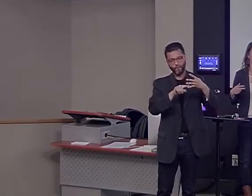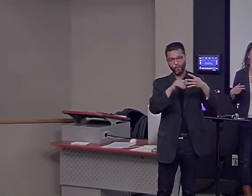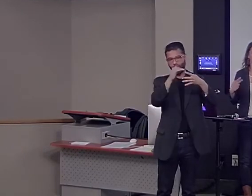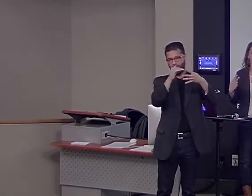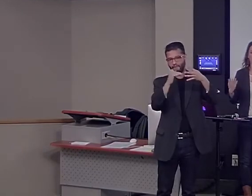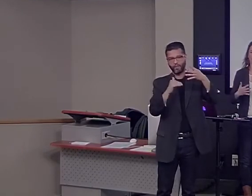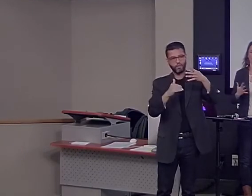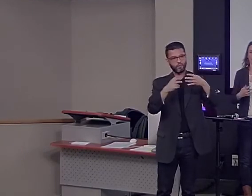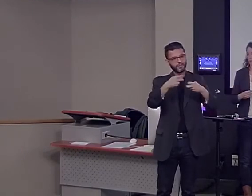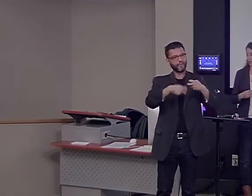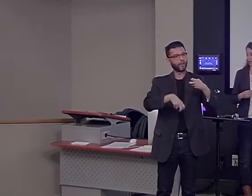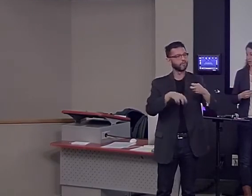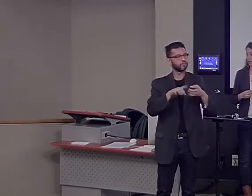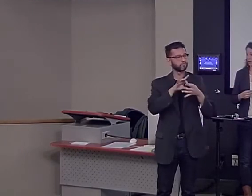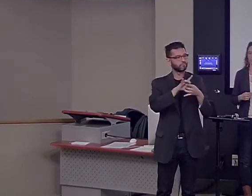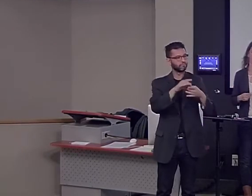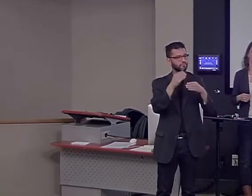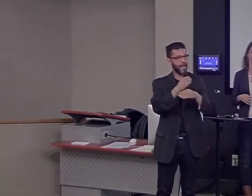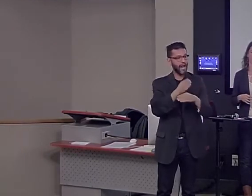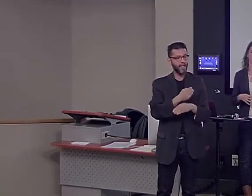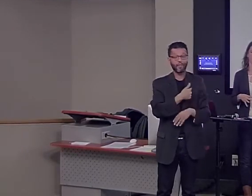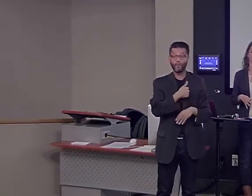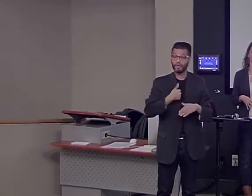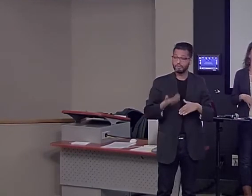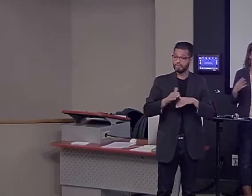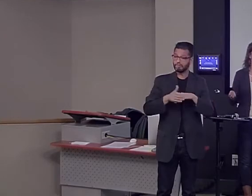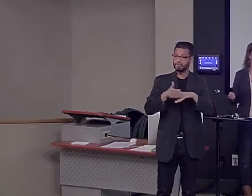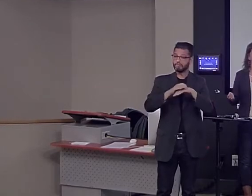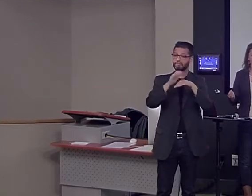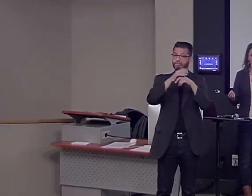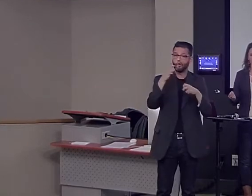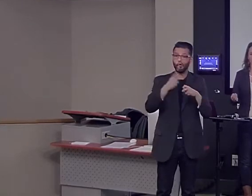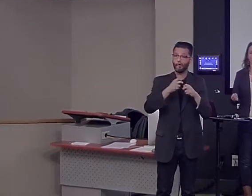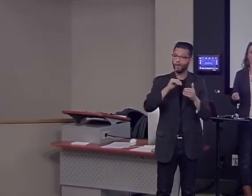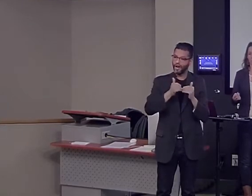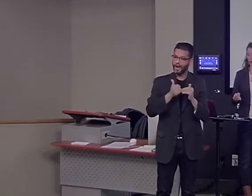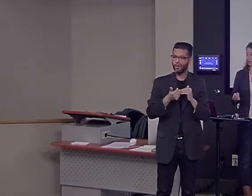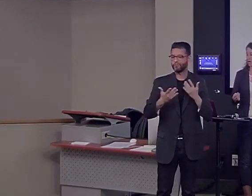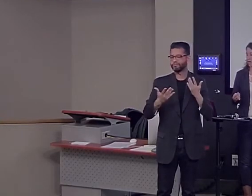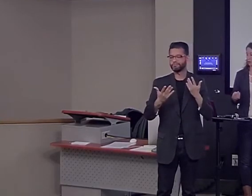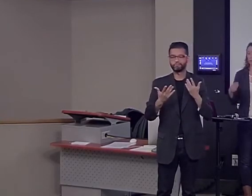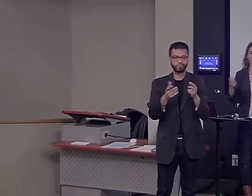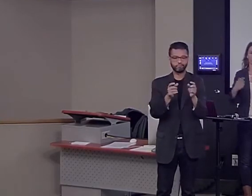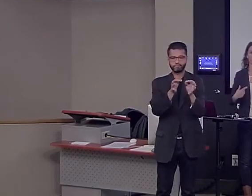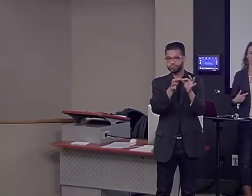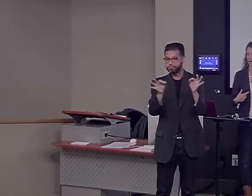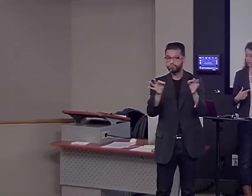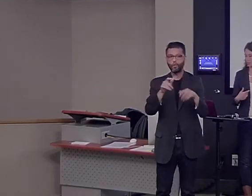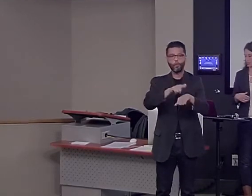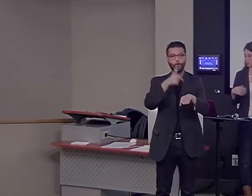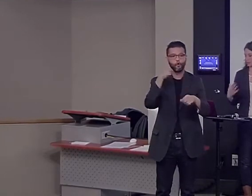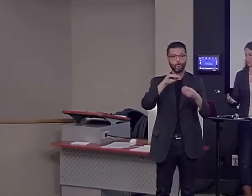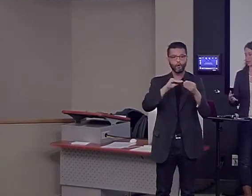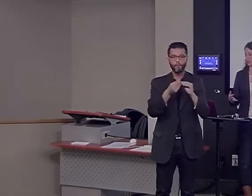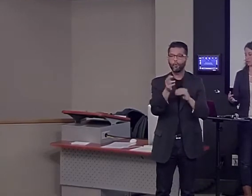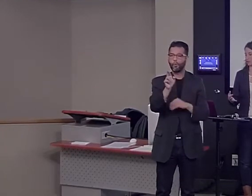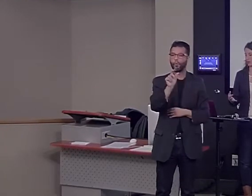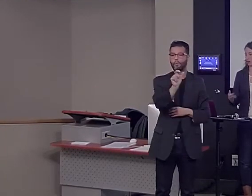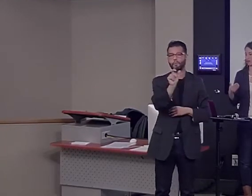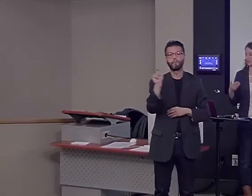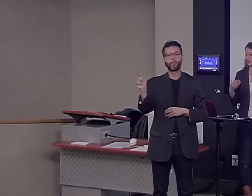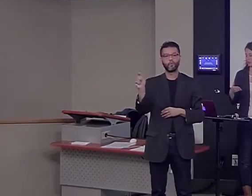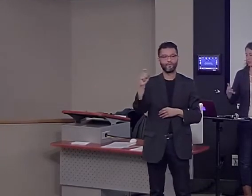math equations, and the way we made them harder is that we either made the numbers bigger or we moved the x. So it's easier